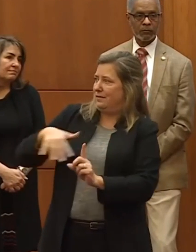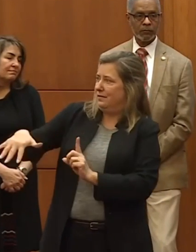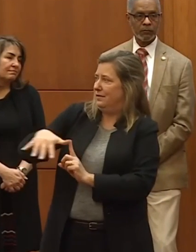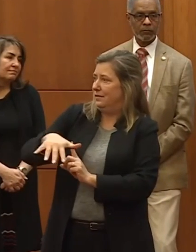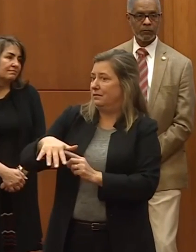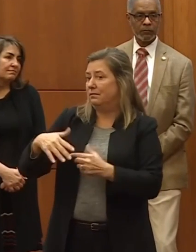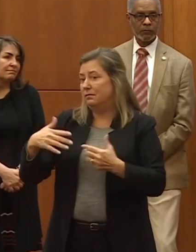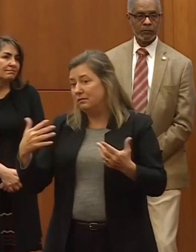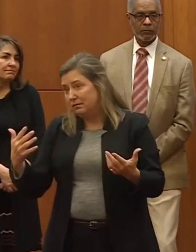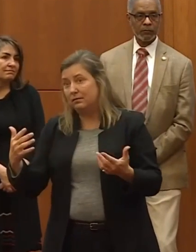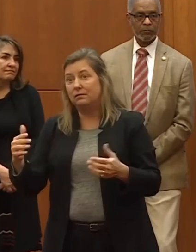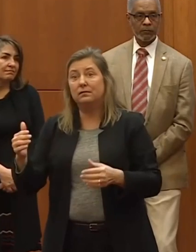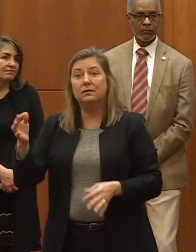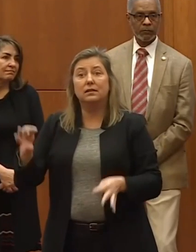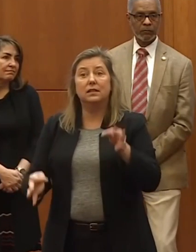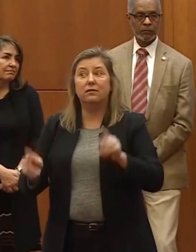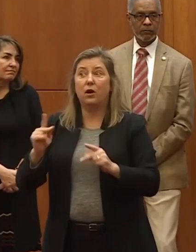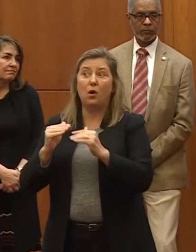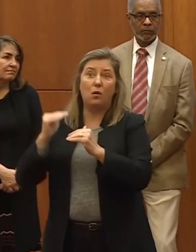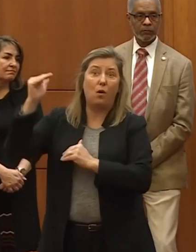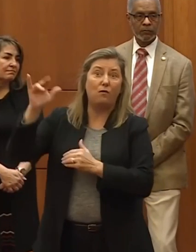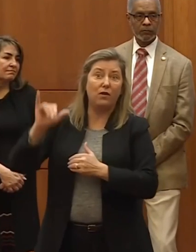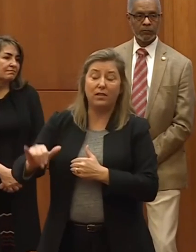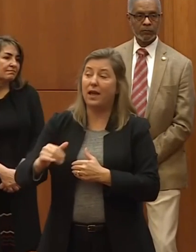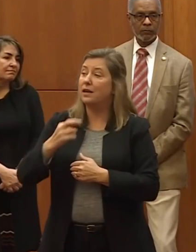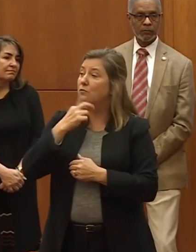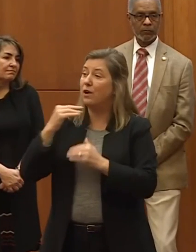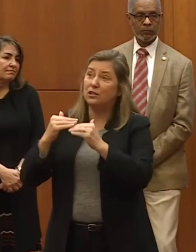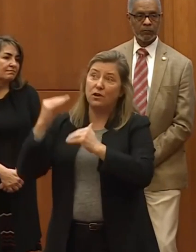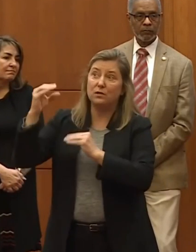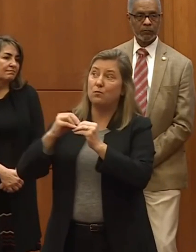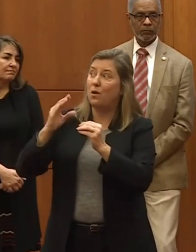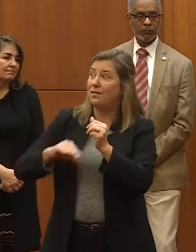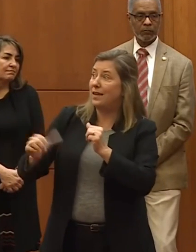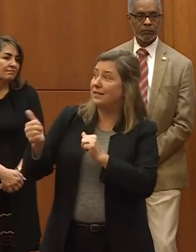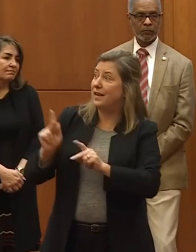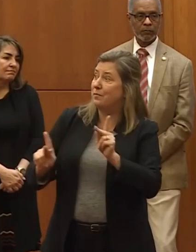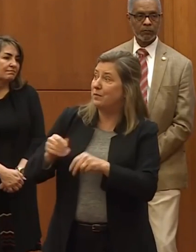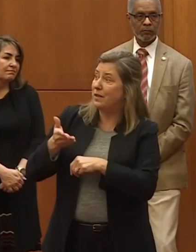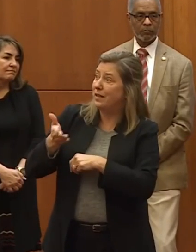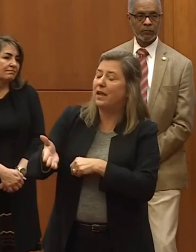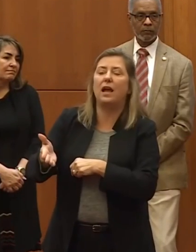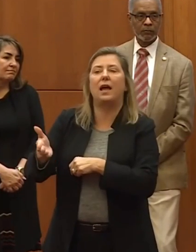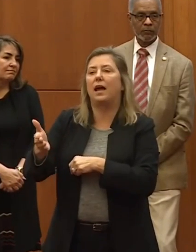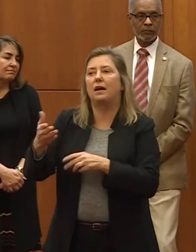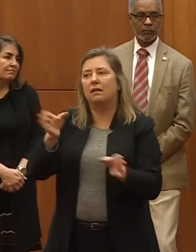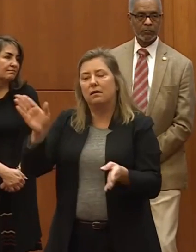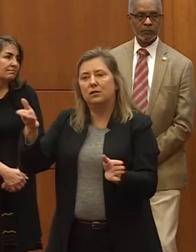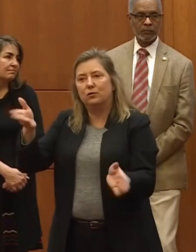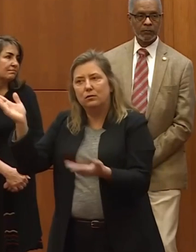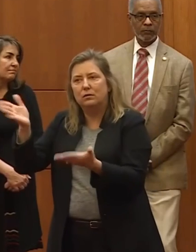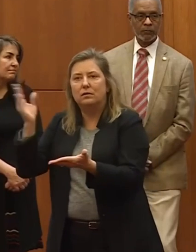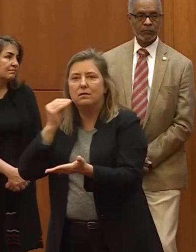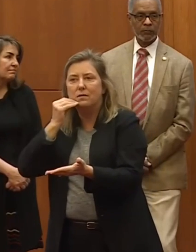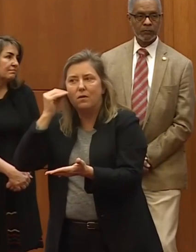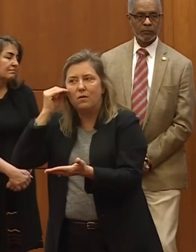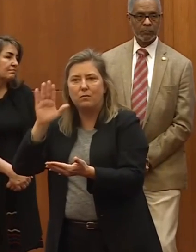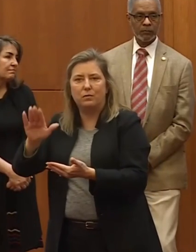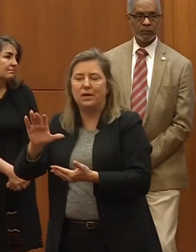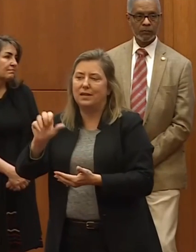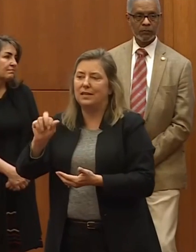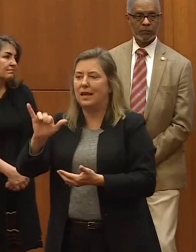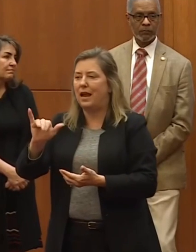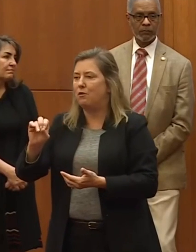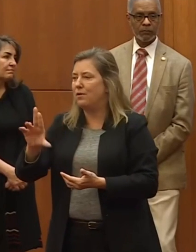meantime, if people exceed that, if restaurants exceed that, then they will use carryout to provide nutrition to